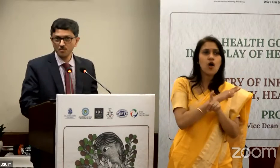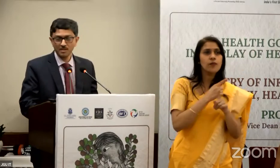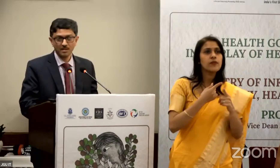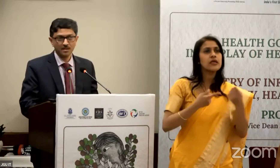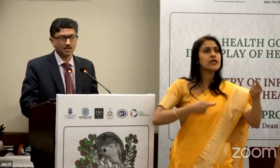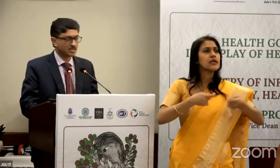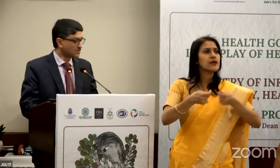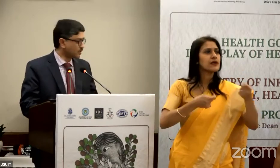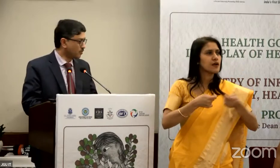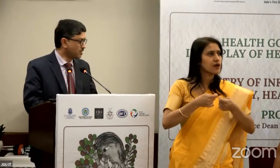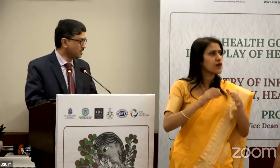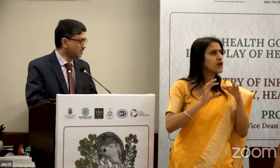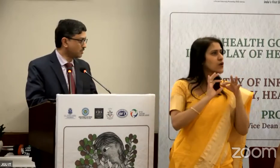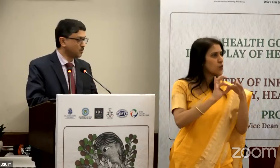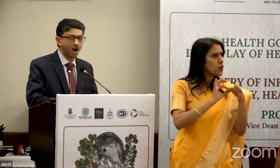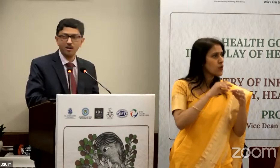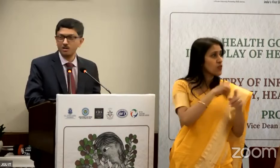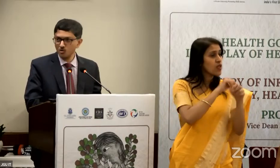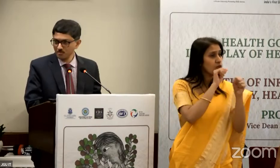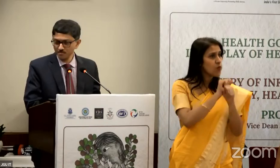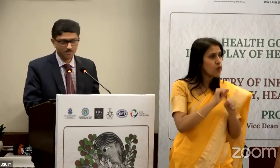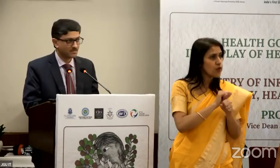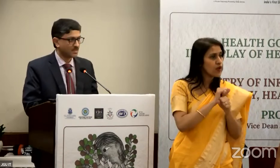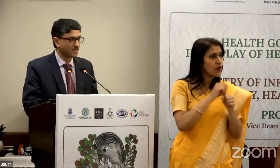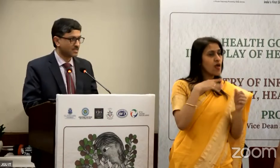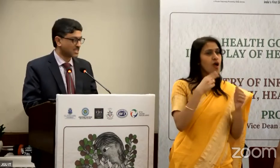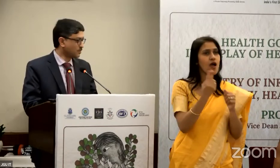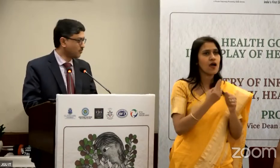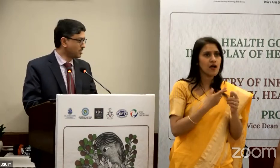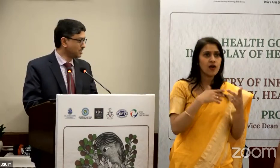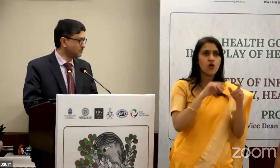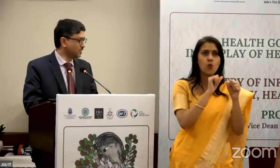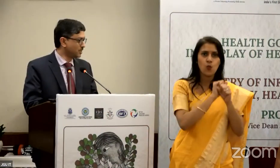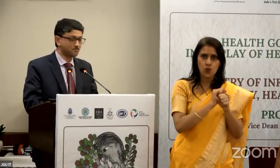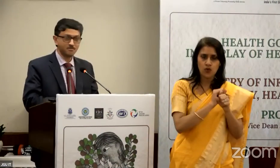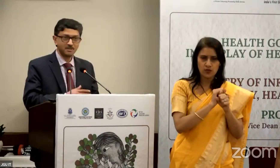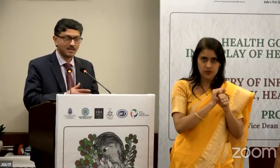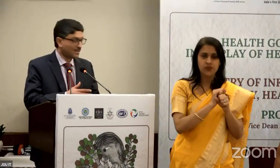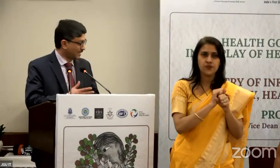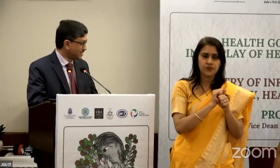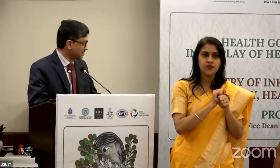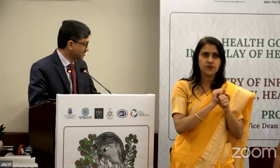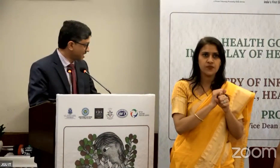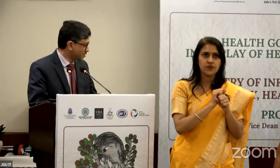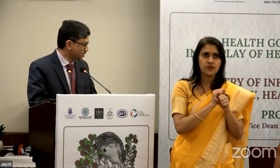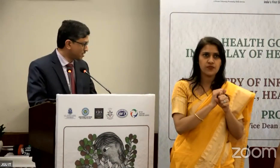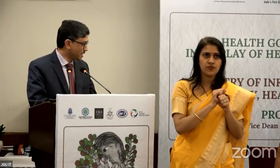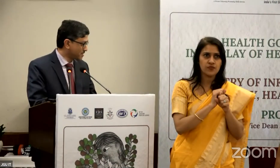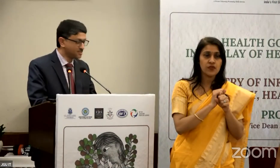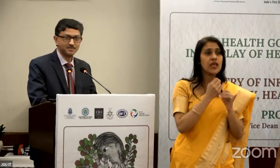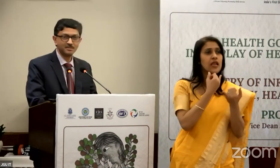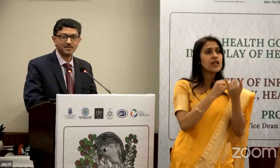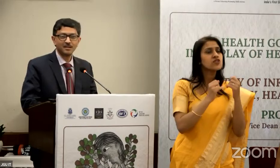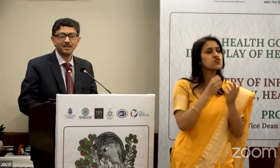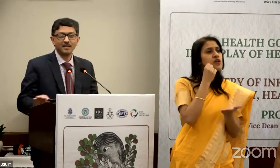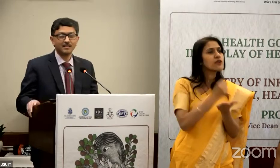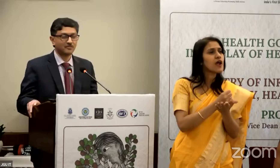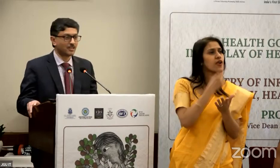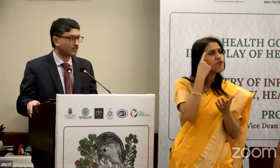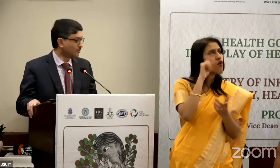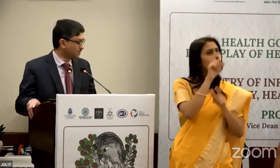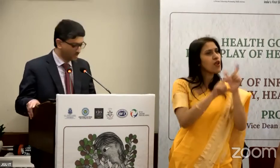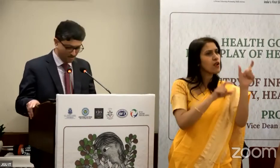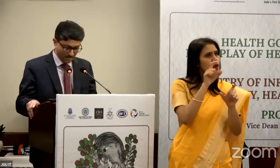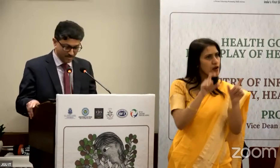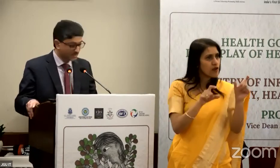law. She has been working in the field of art law. She has been working in the field of indigenous rights, for that matter, in the